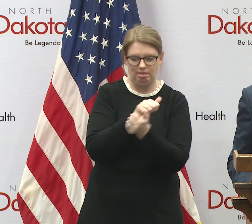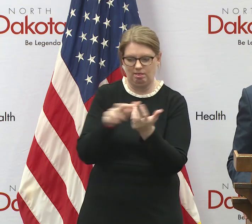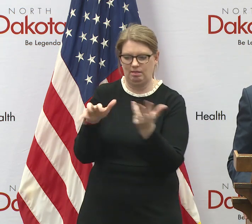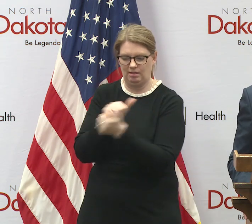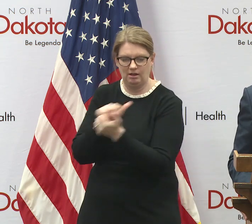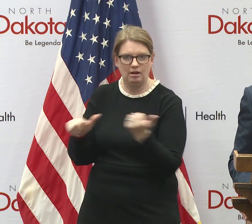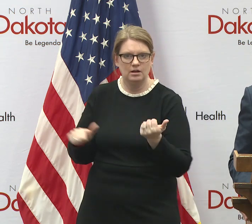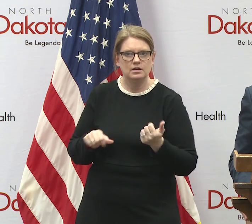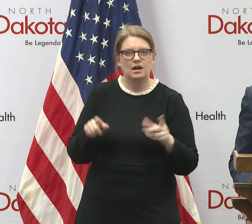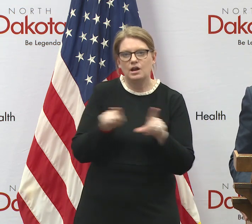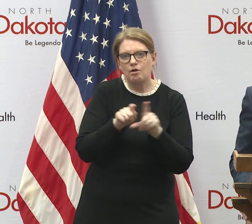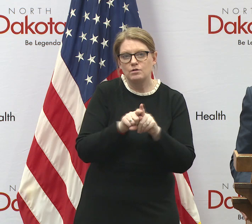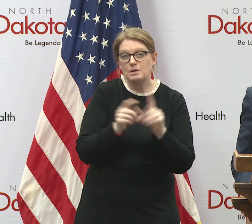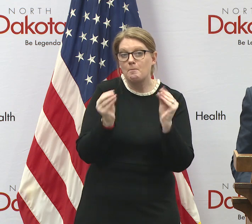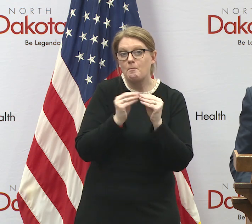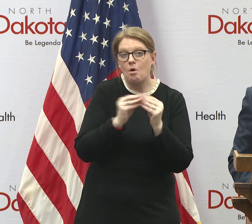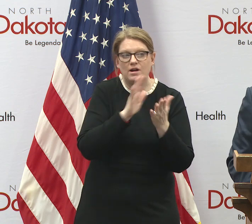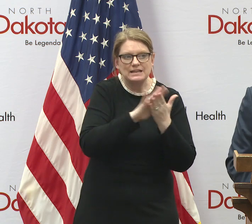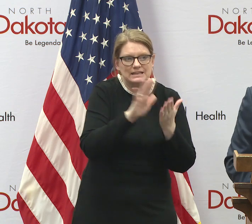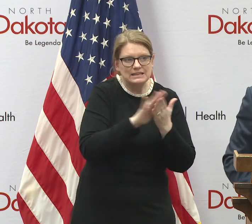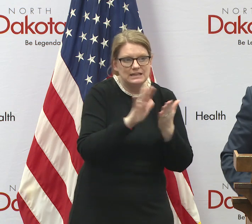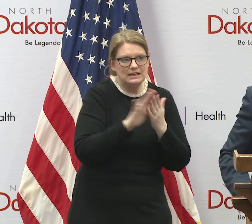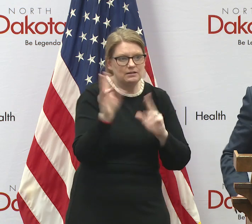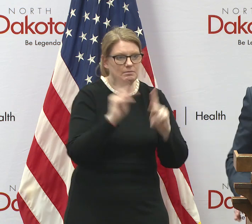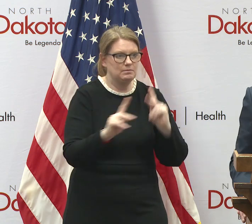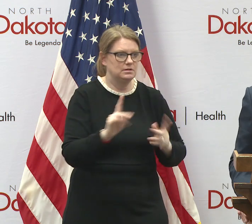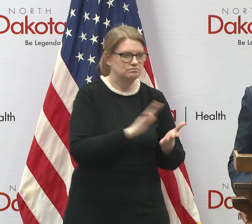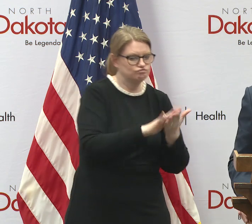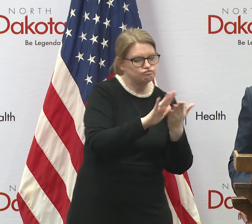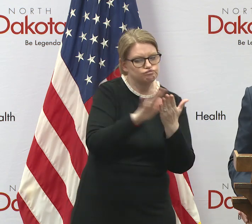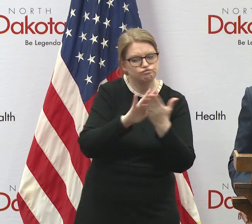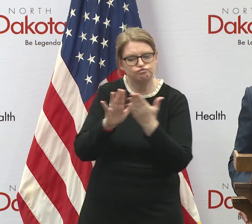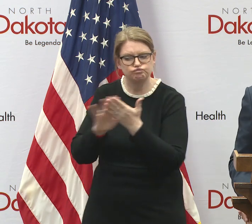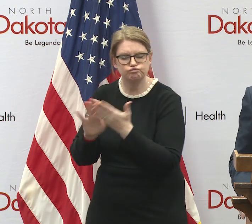having more cleaning crews there to make sure that we're doing the right kind of